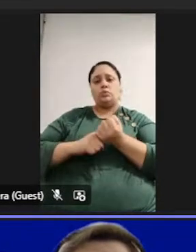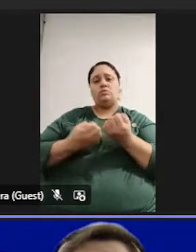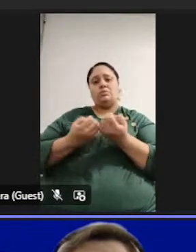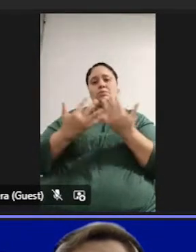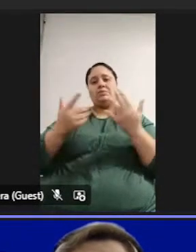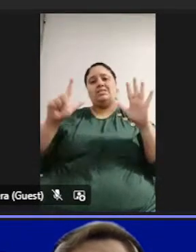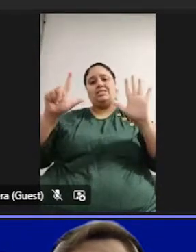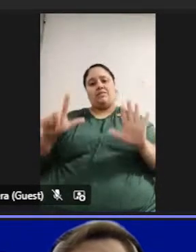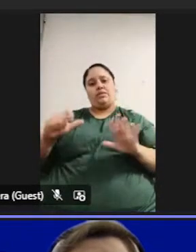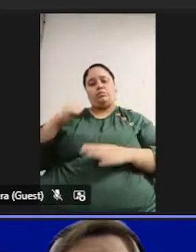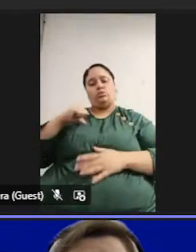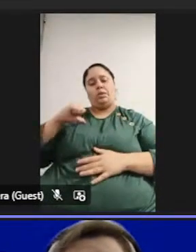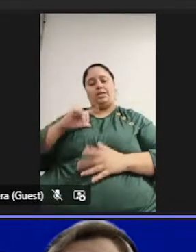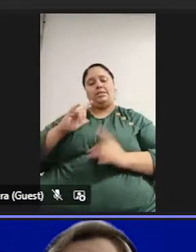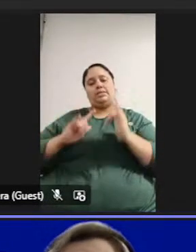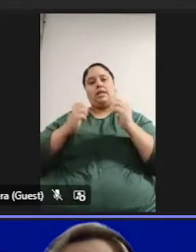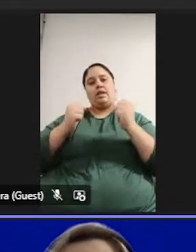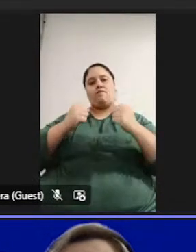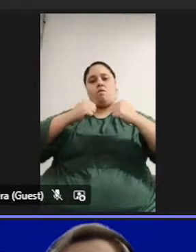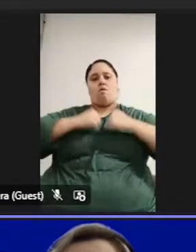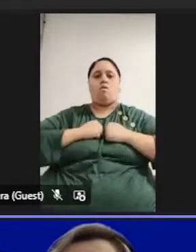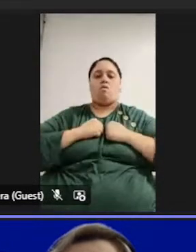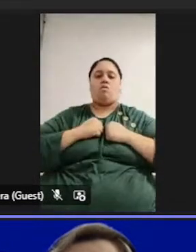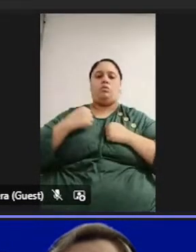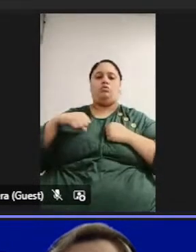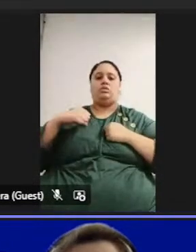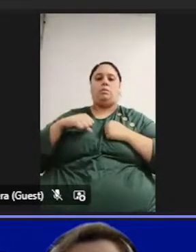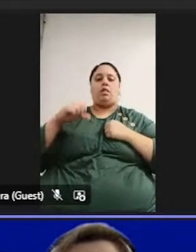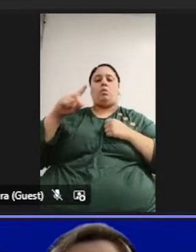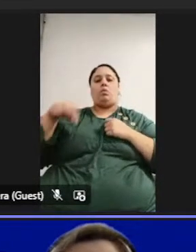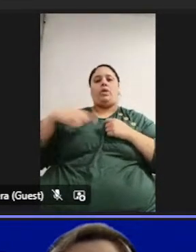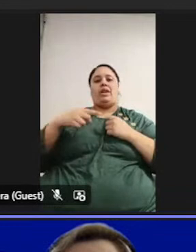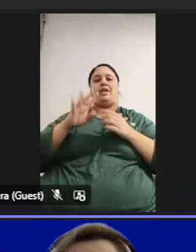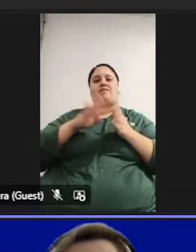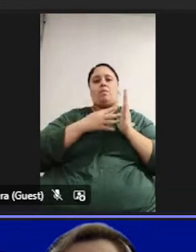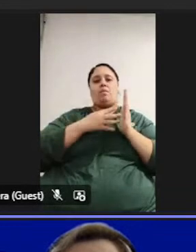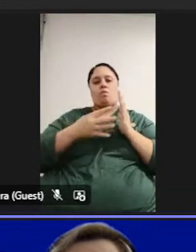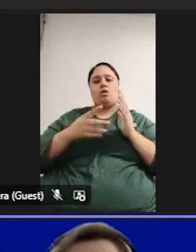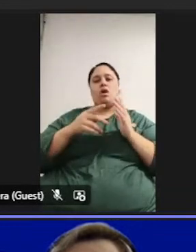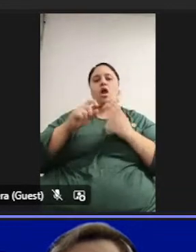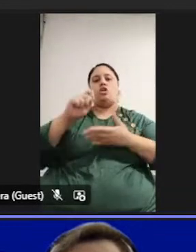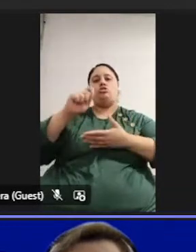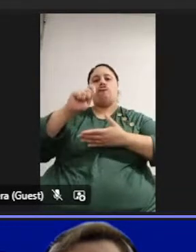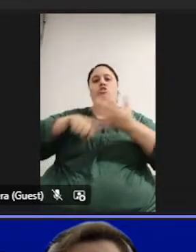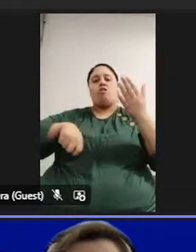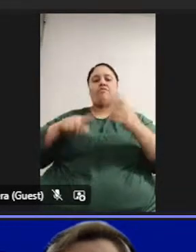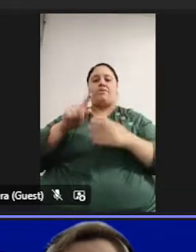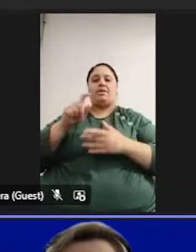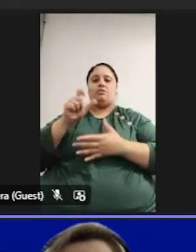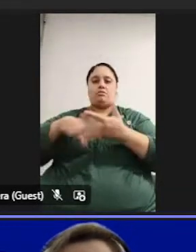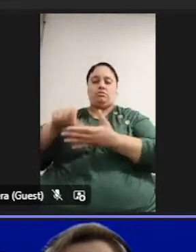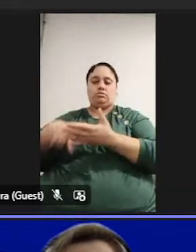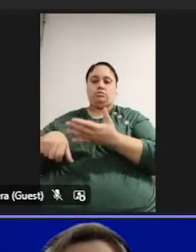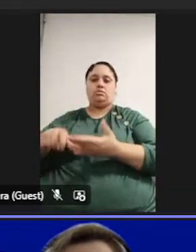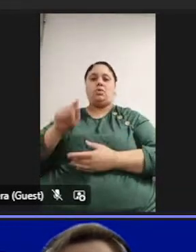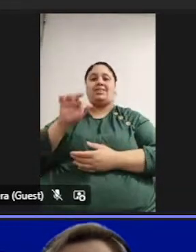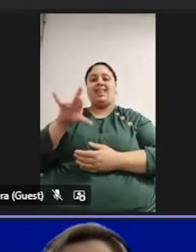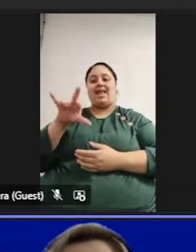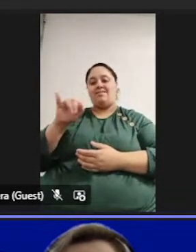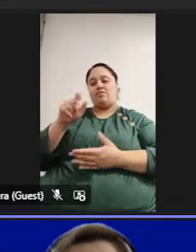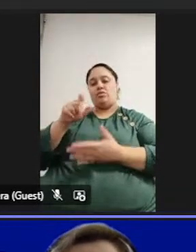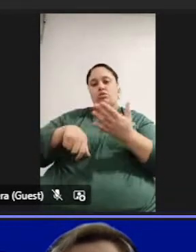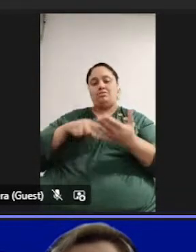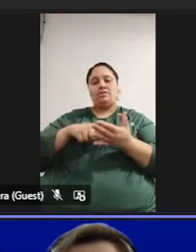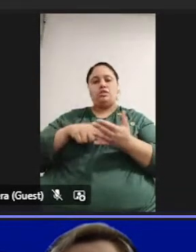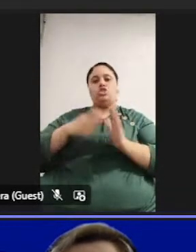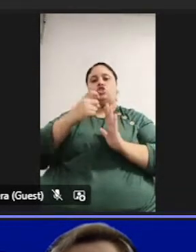own municipal wheeling framework and draft tariffs. So that's basically the tariff that they were charged for a developer